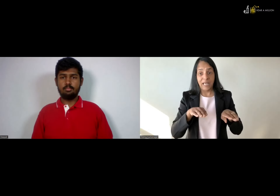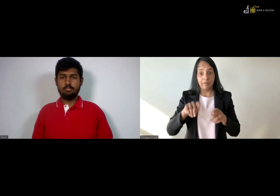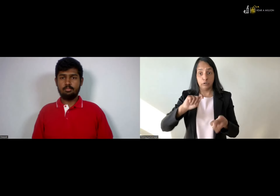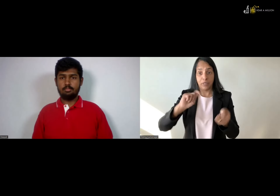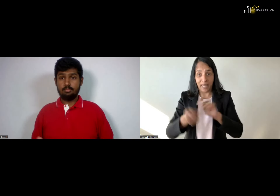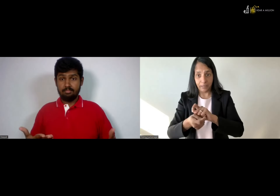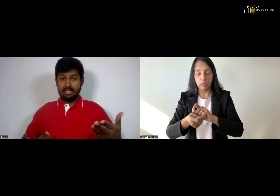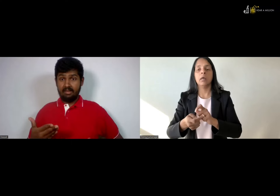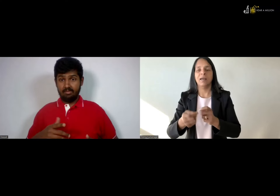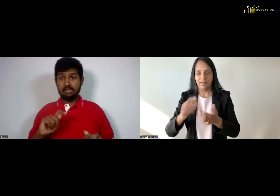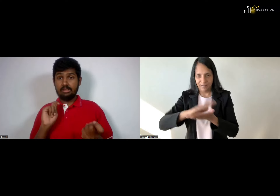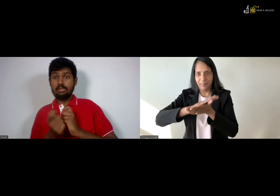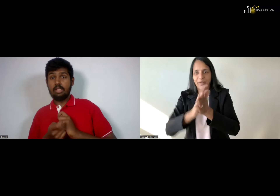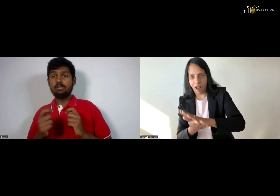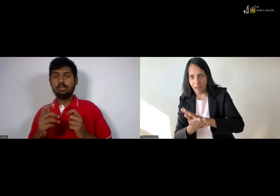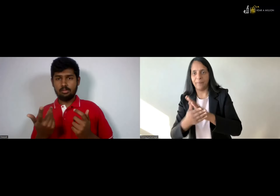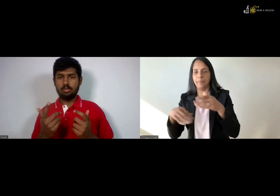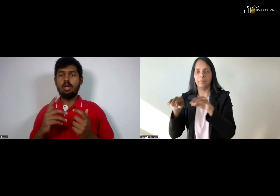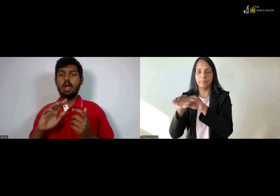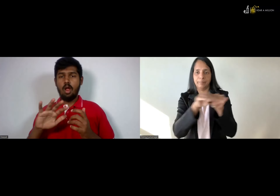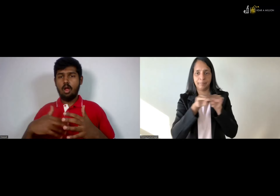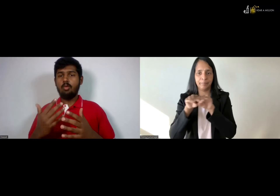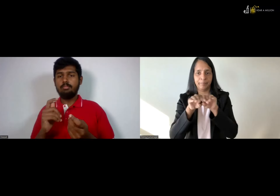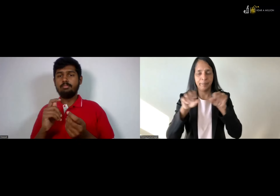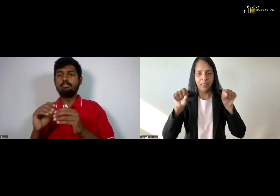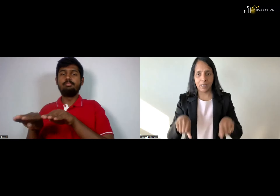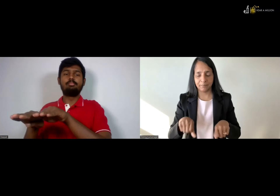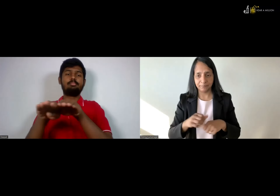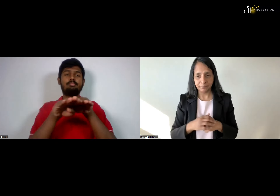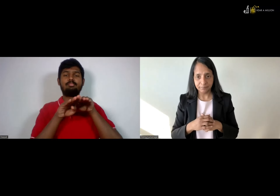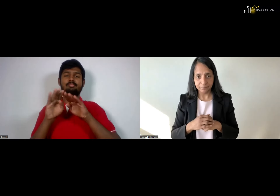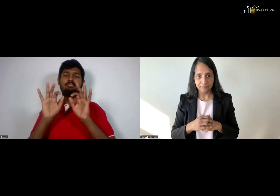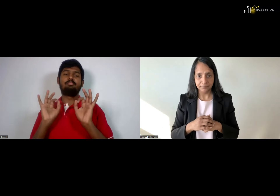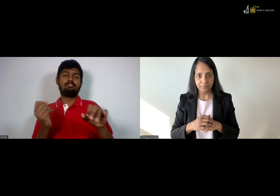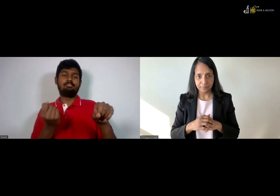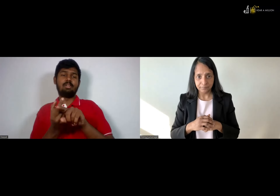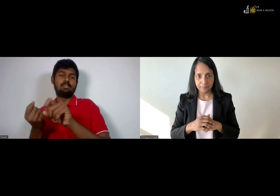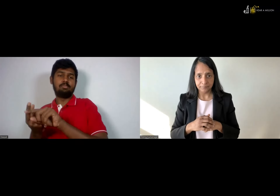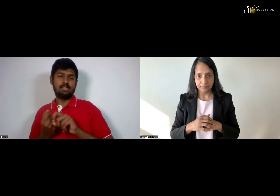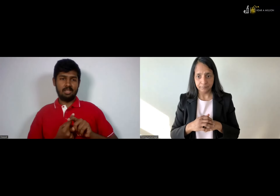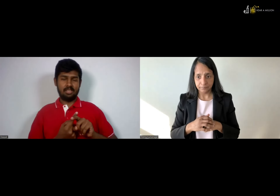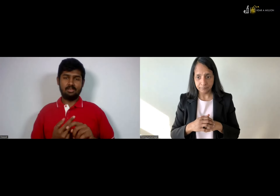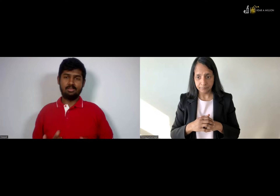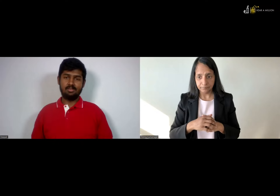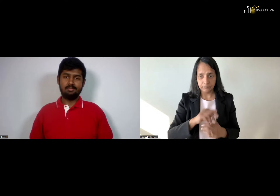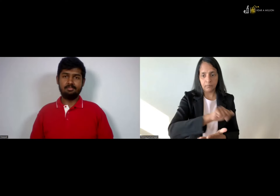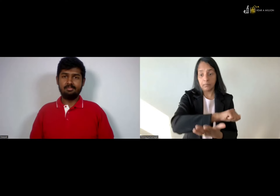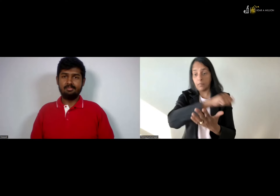their behavior as well. But changing the behavior or their daily